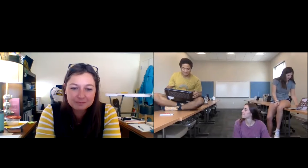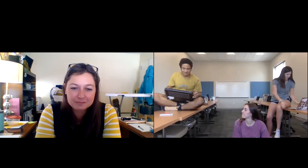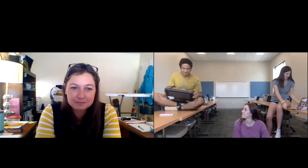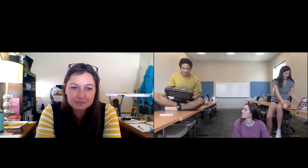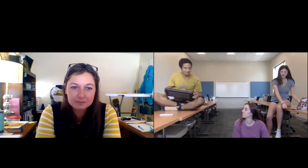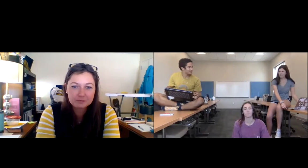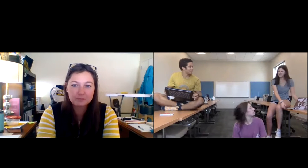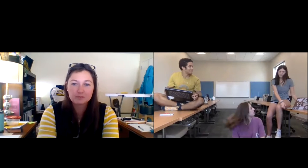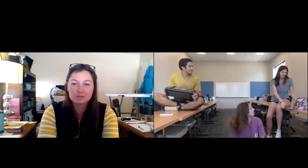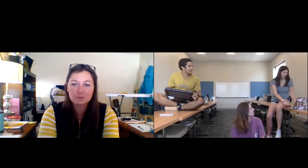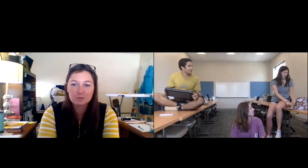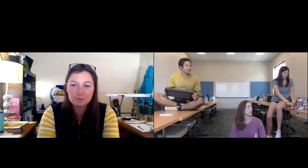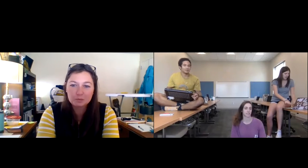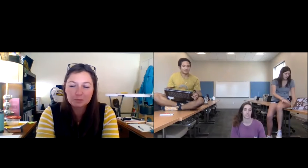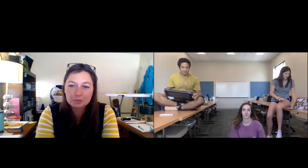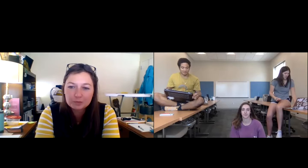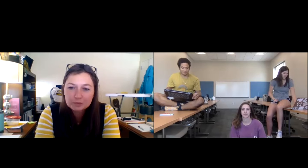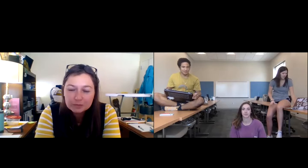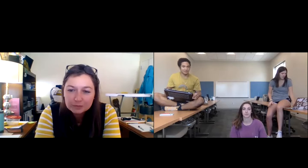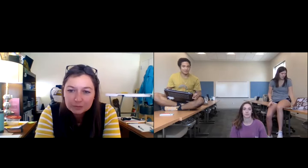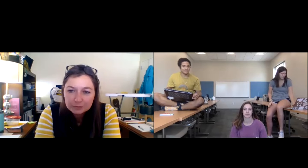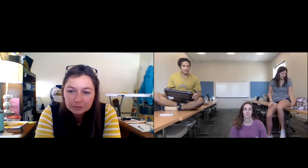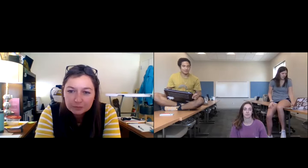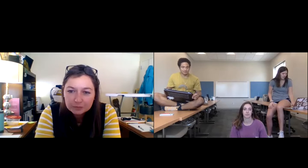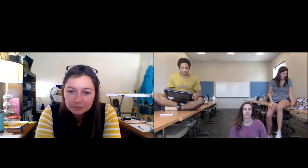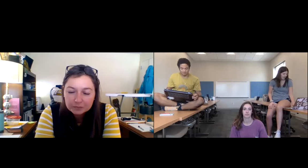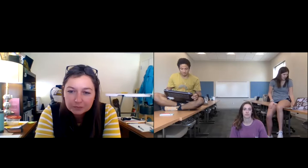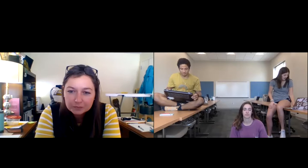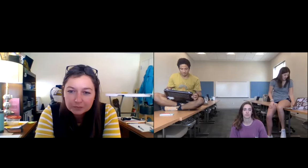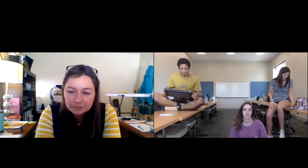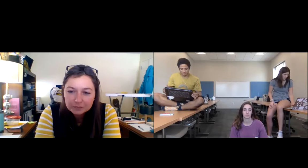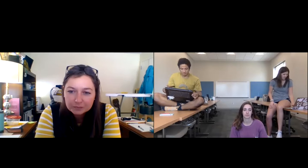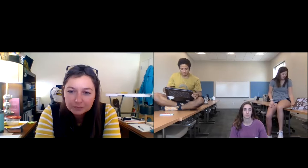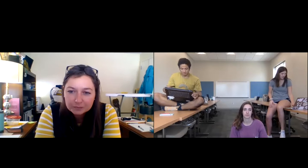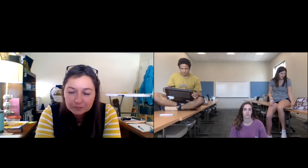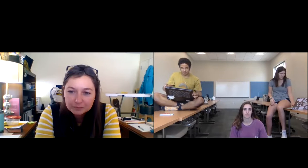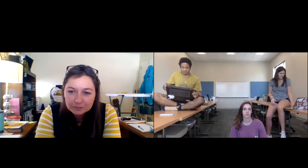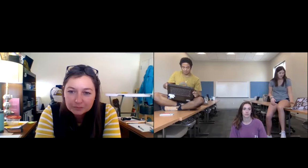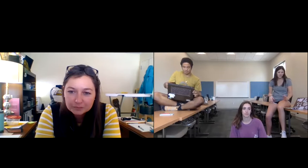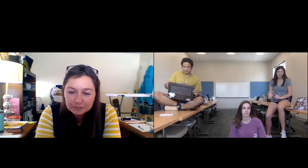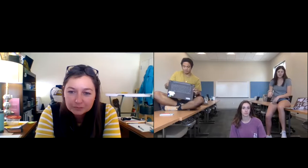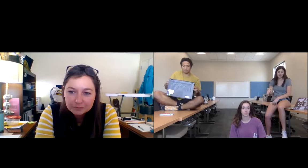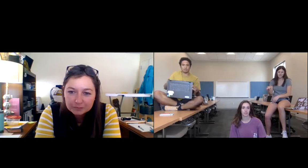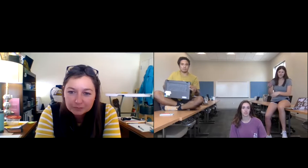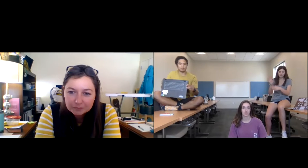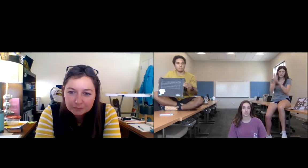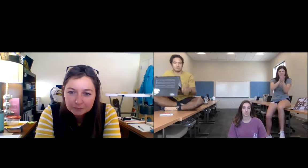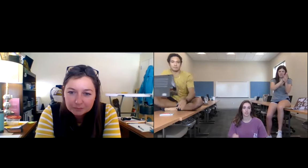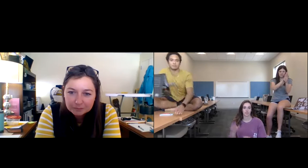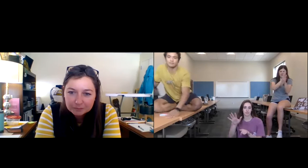Oh, I can read the next sentence right there. Okay. The leaves start to change and the mountains are beautiful. So leaves.